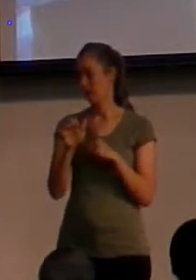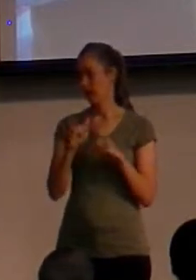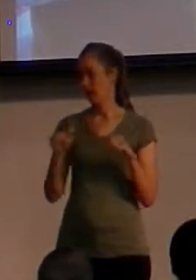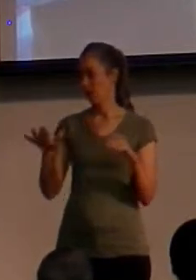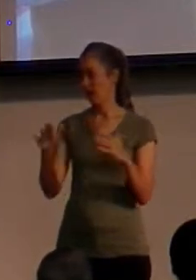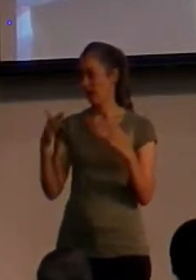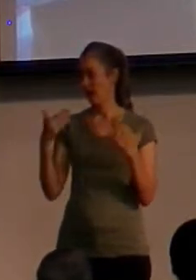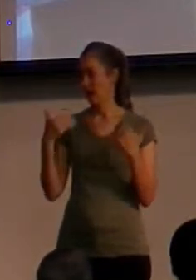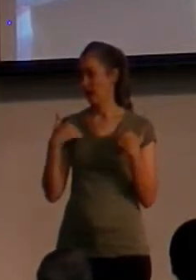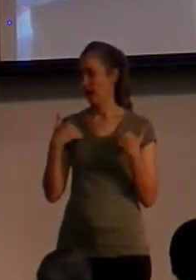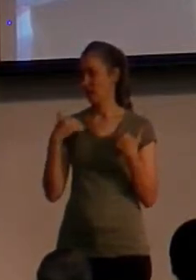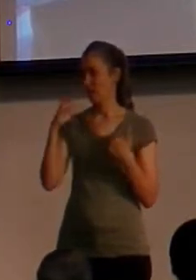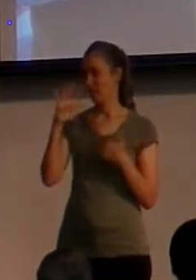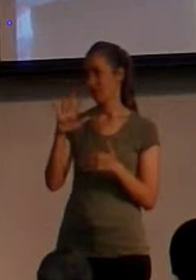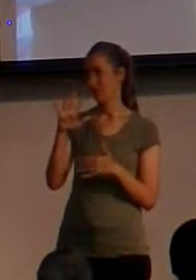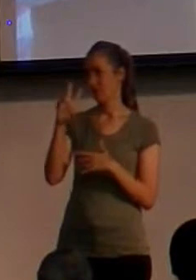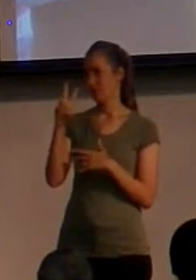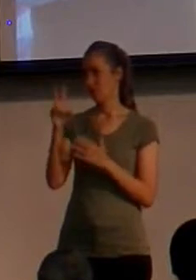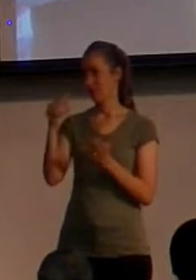think, 52,000